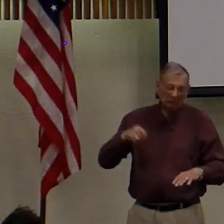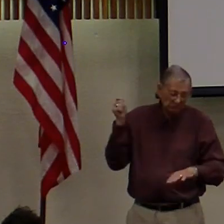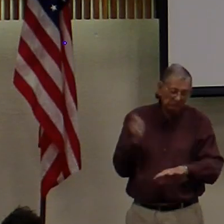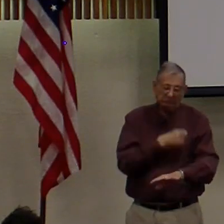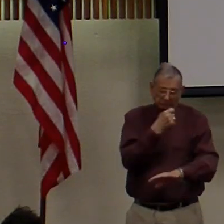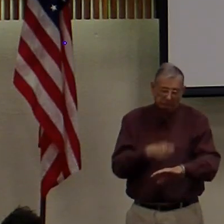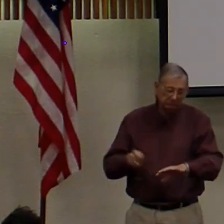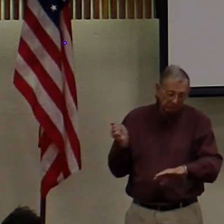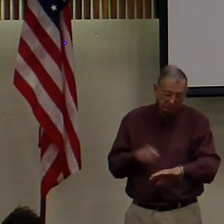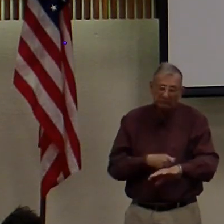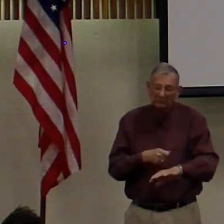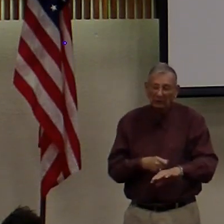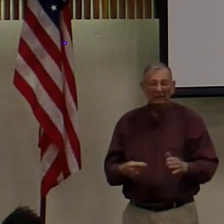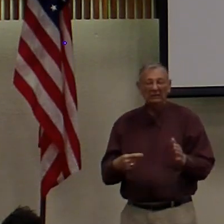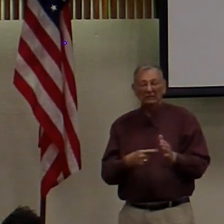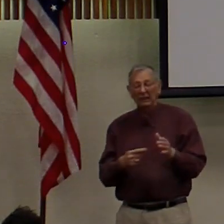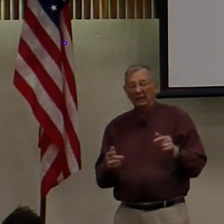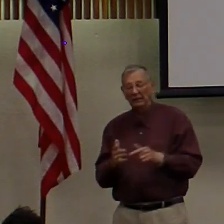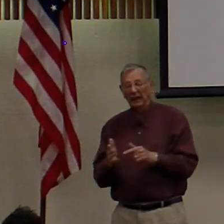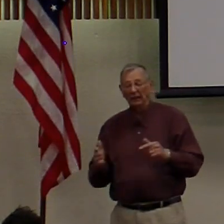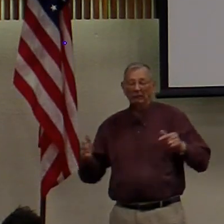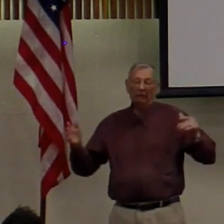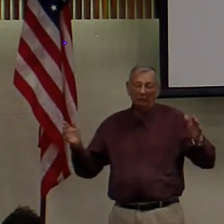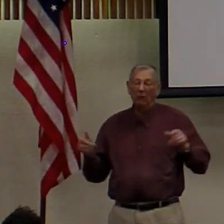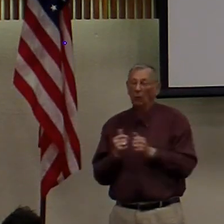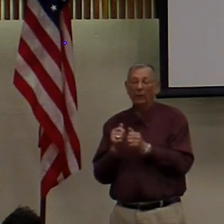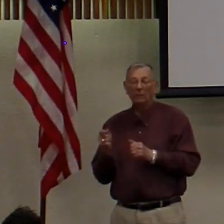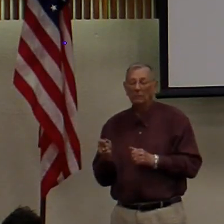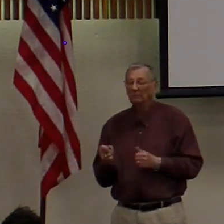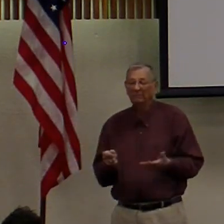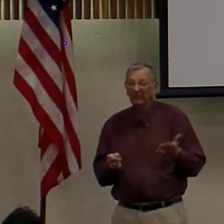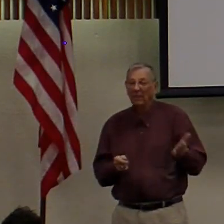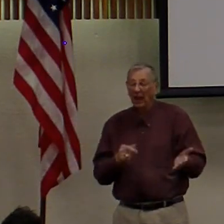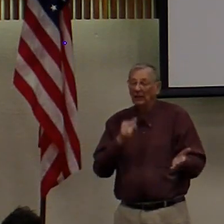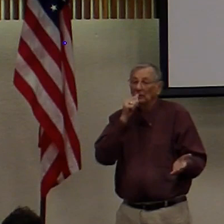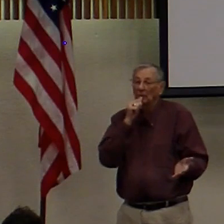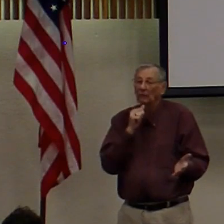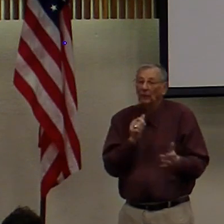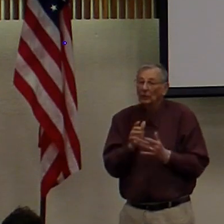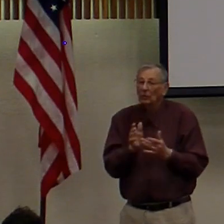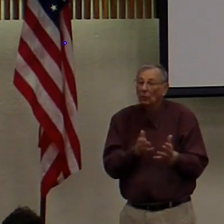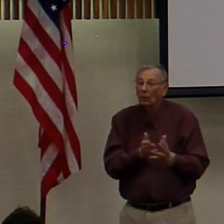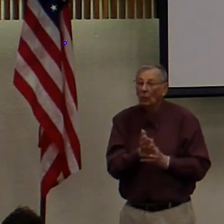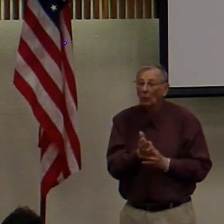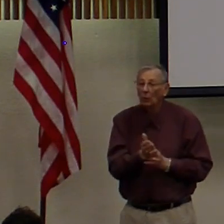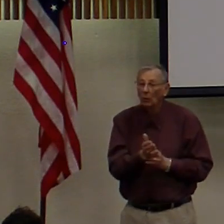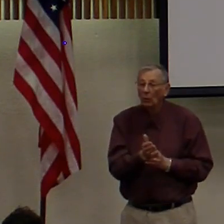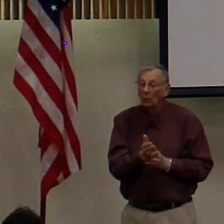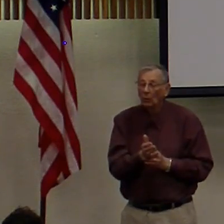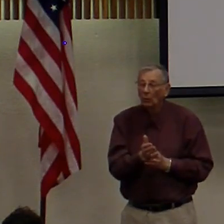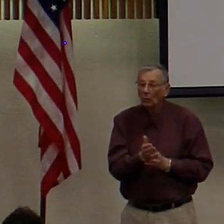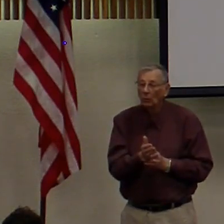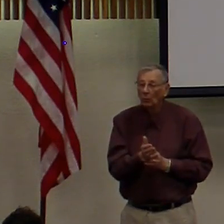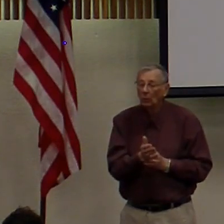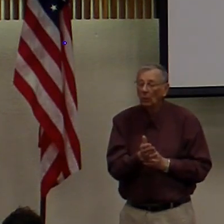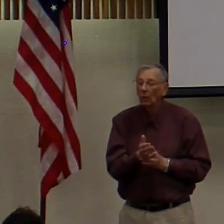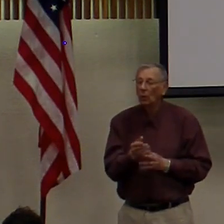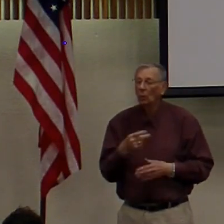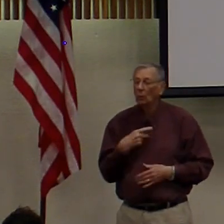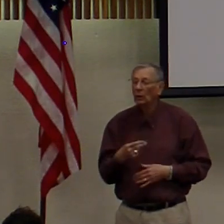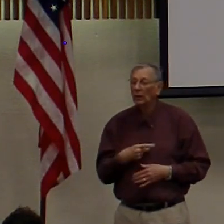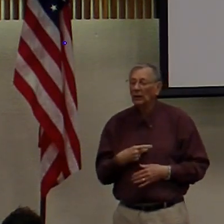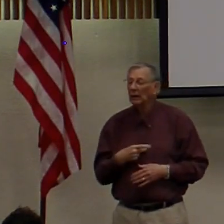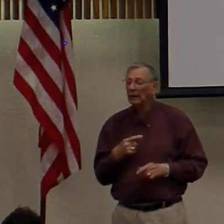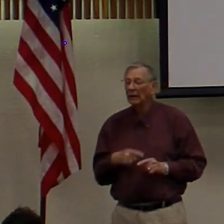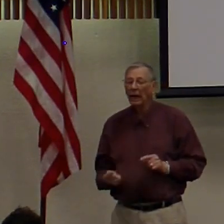scourging and be nailed to a cross with him. Those are the sufferings that he went through. And